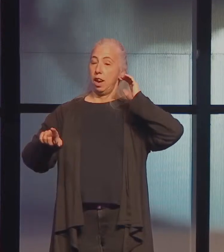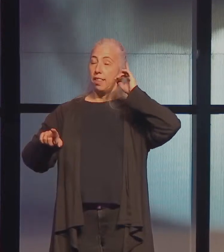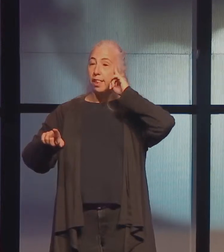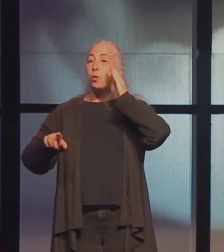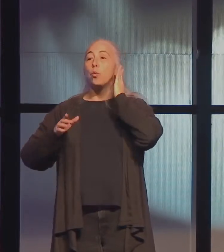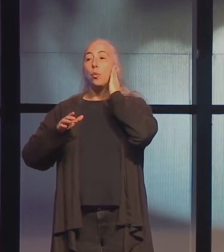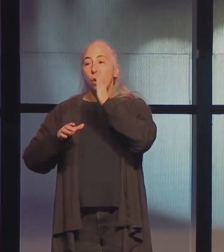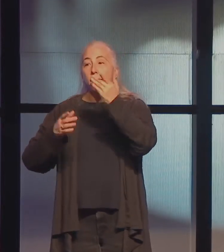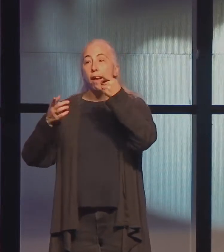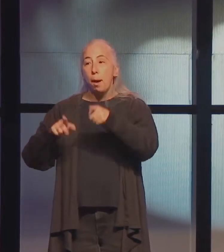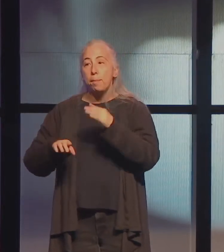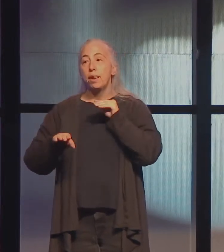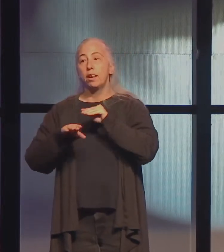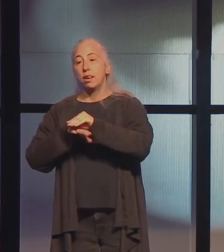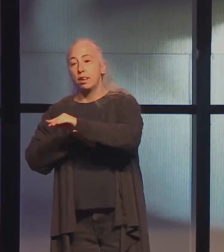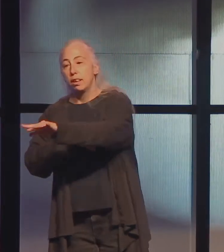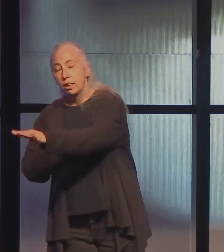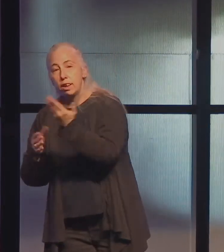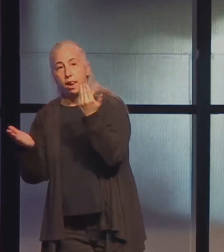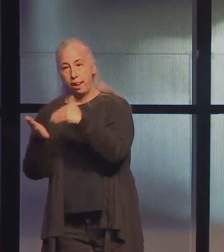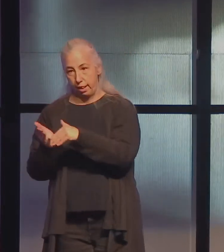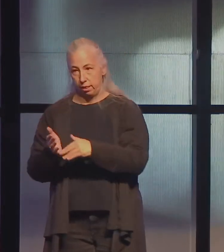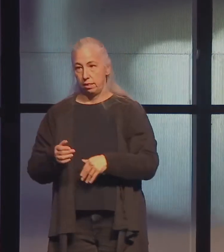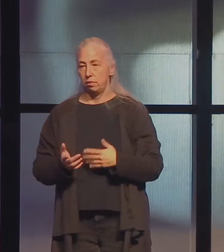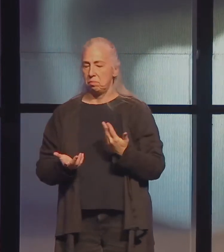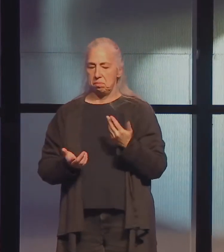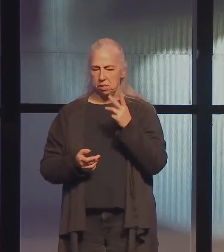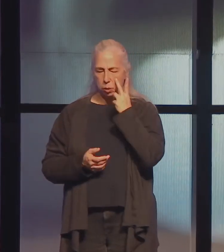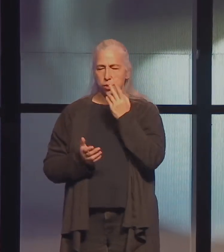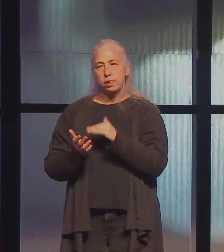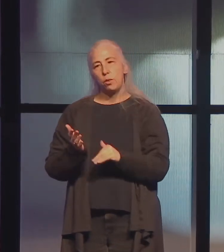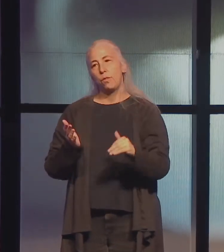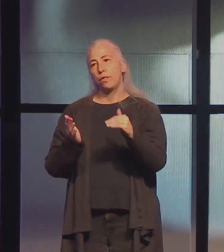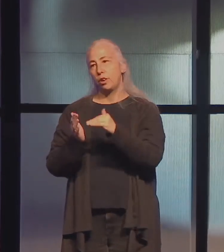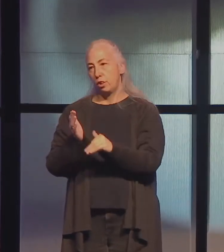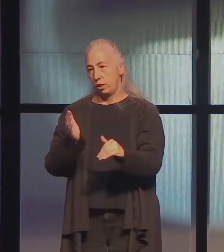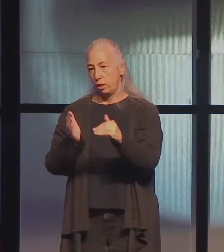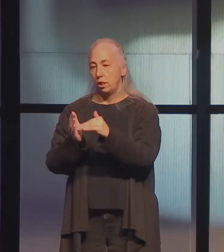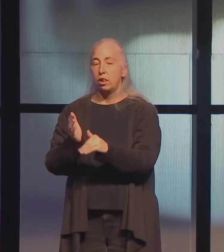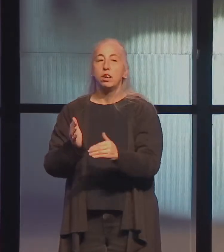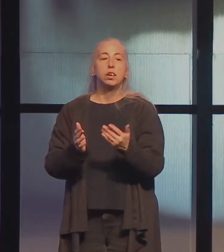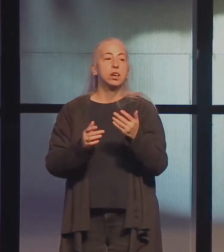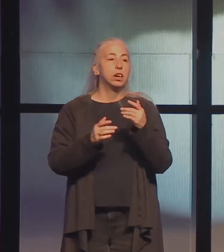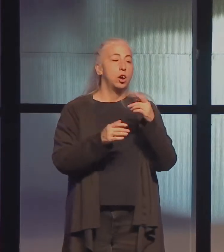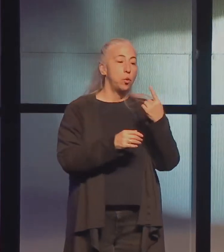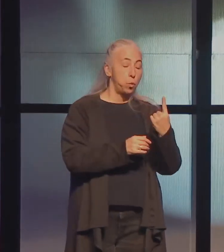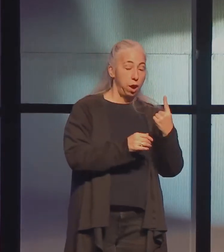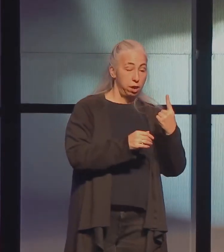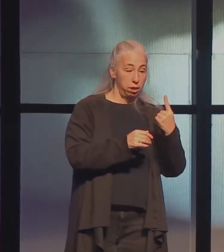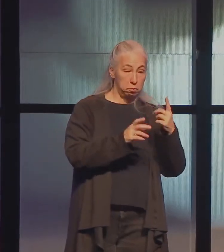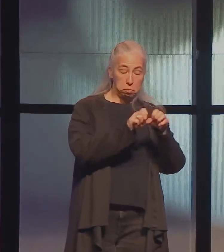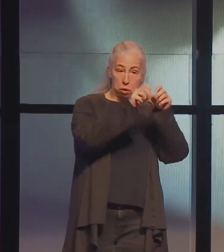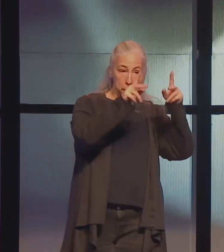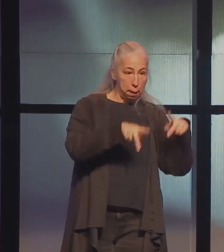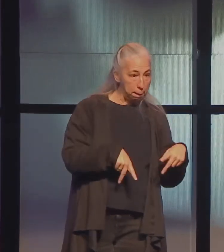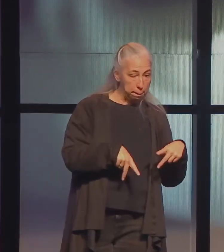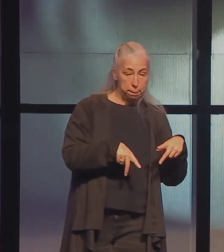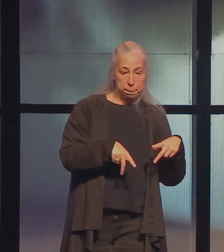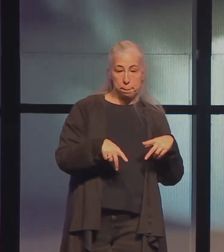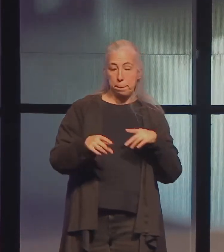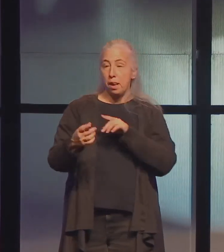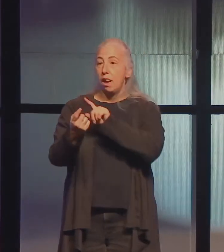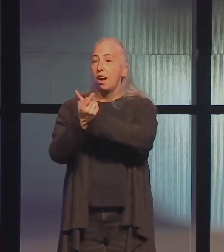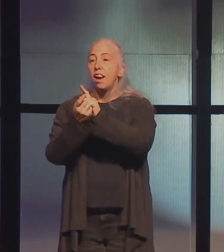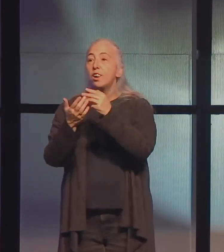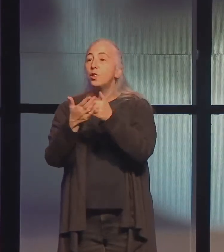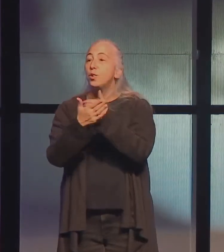happen. See this all the time. You're entering into a relationship. After one relationship ends, person does